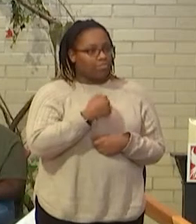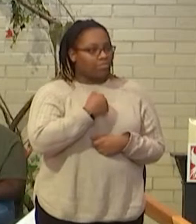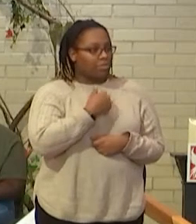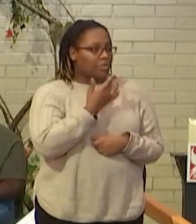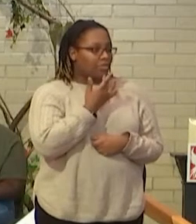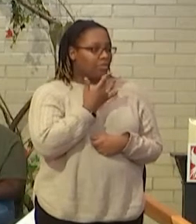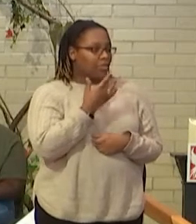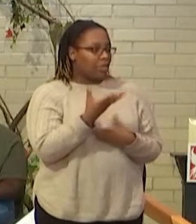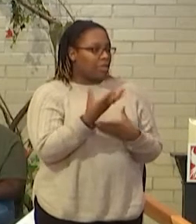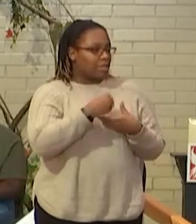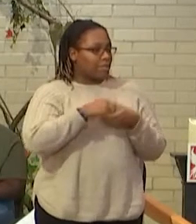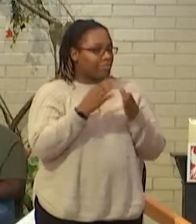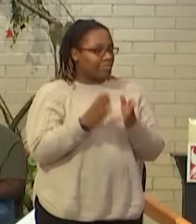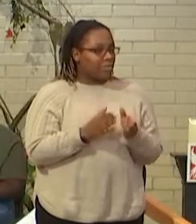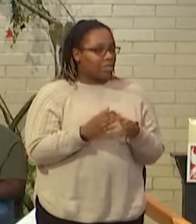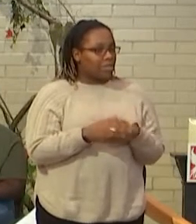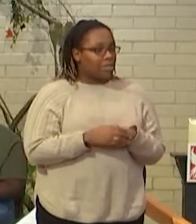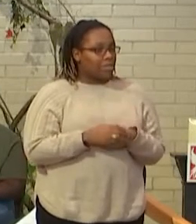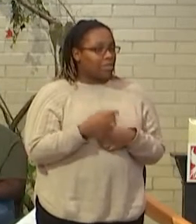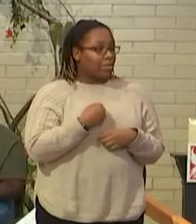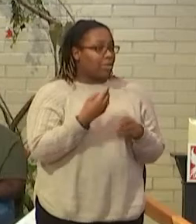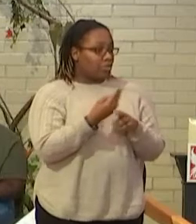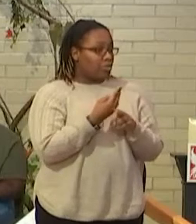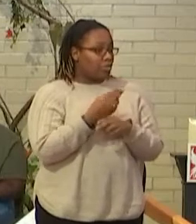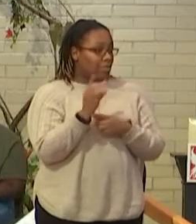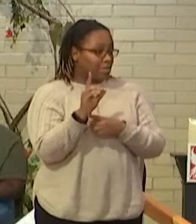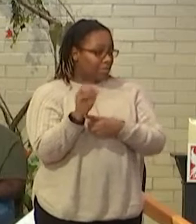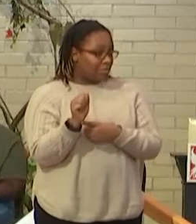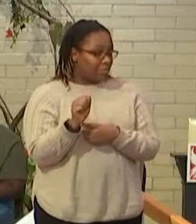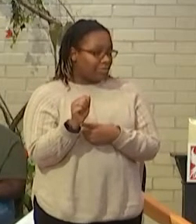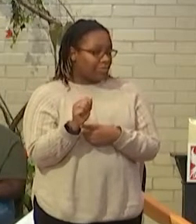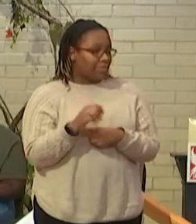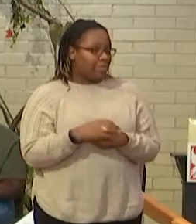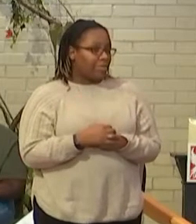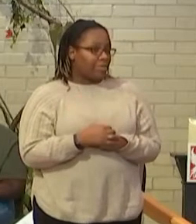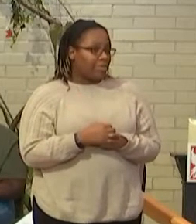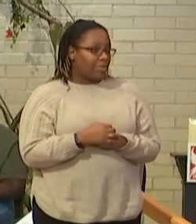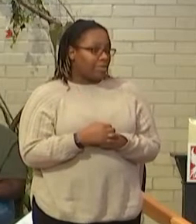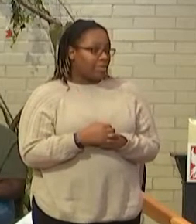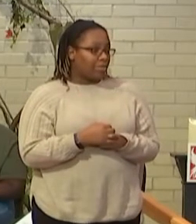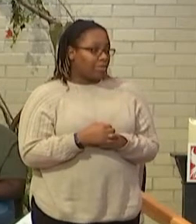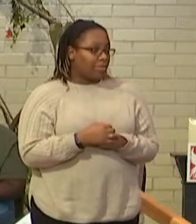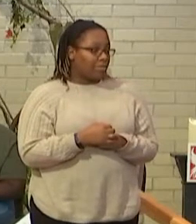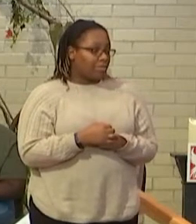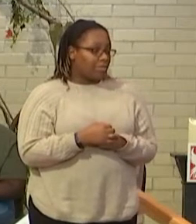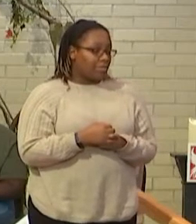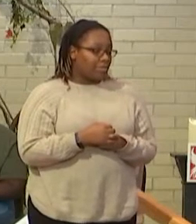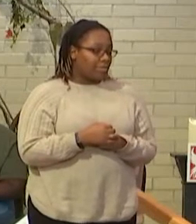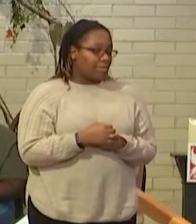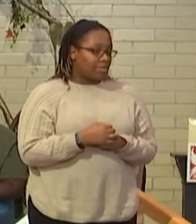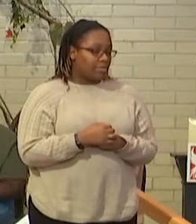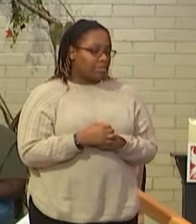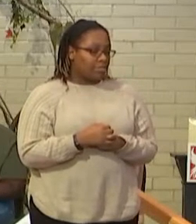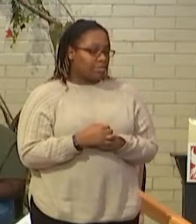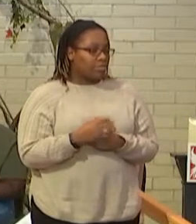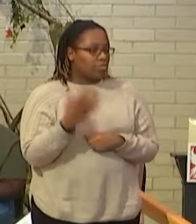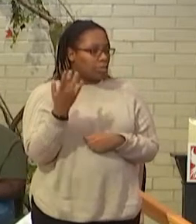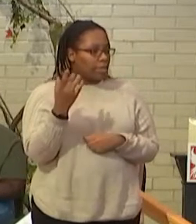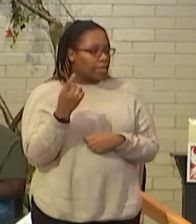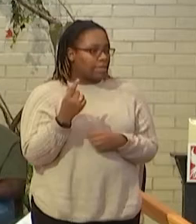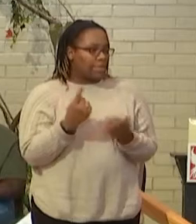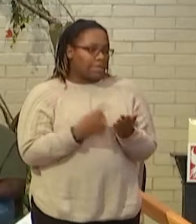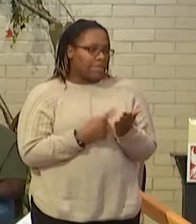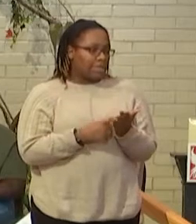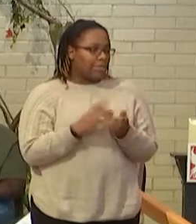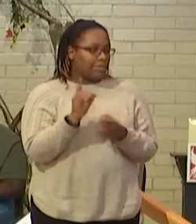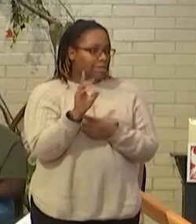person. And I do use the word disabled, and I would refer to myself as disabled because of the way that some of my disabilities affect every